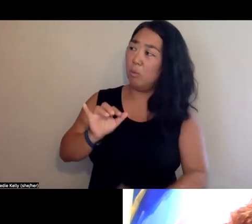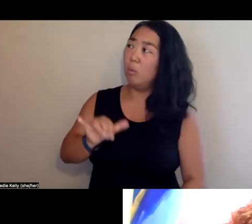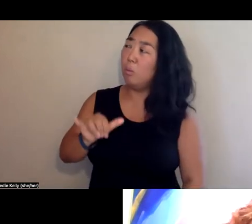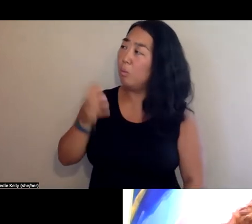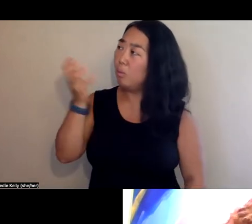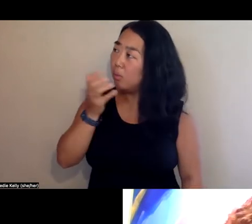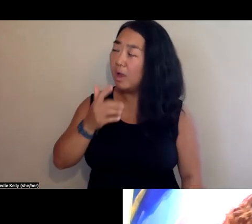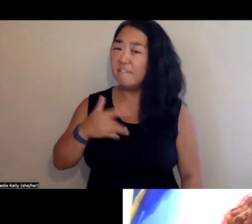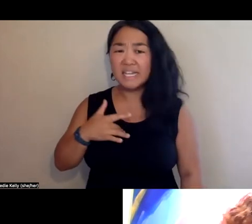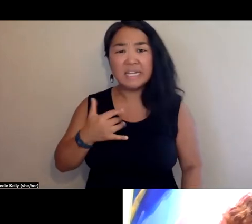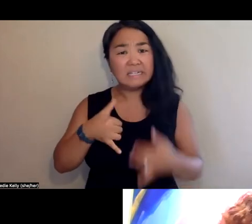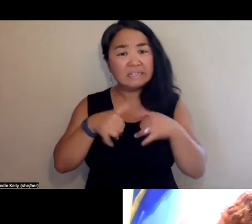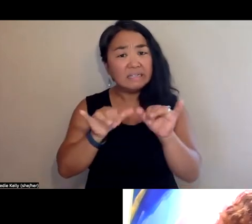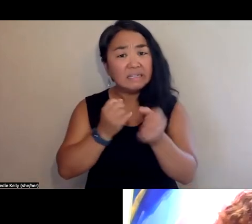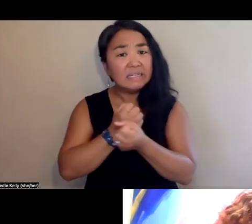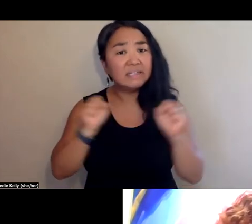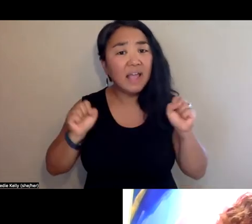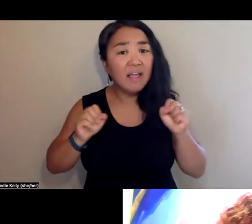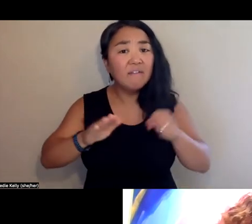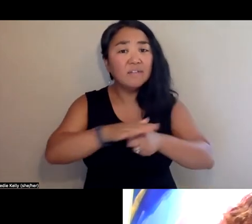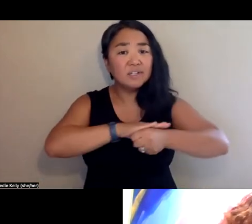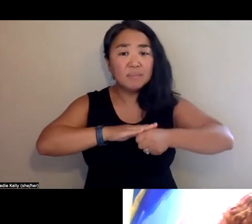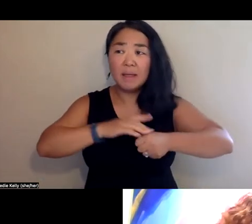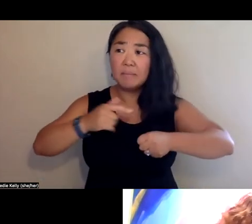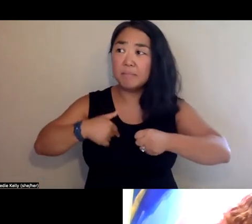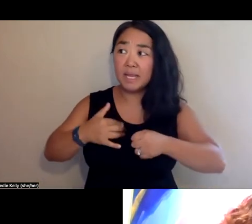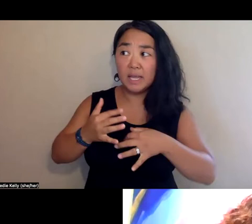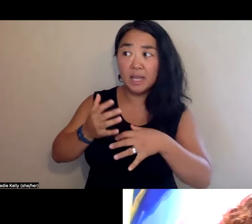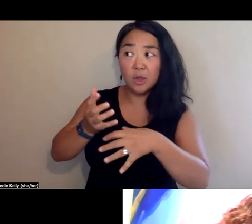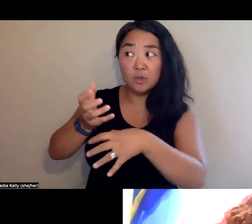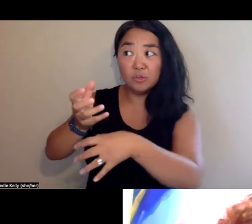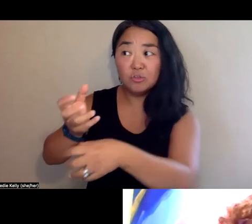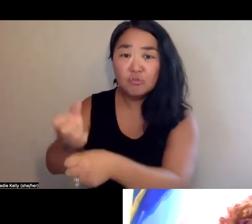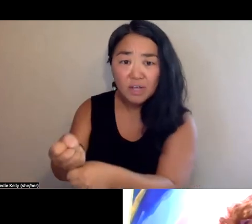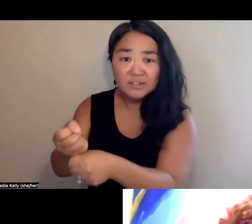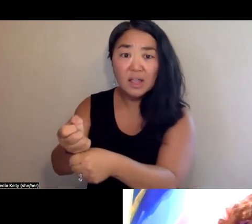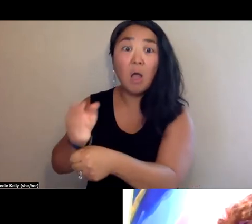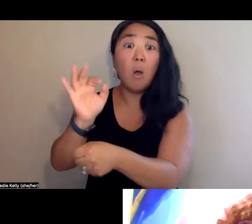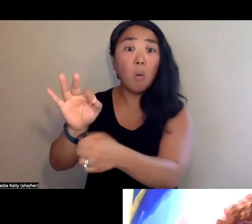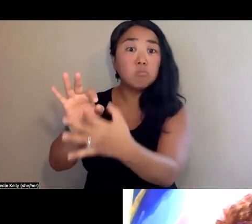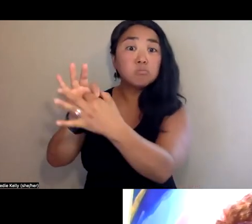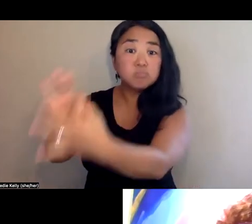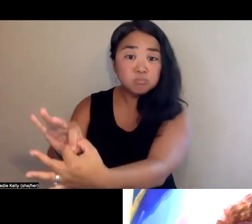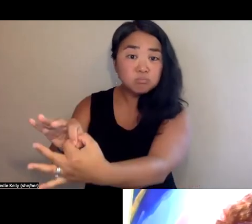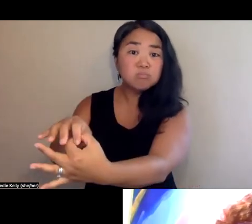like a very safe space to extend that trust and to connect with others. And